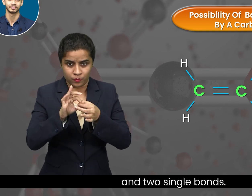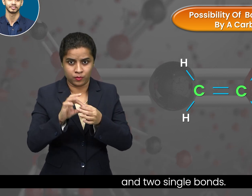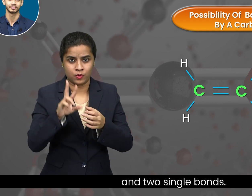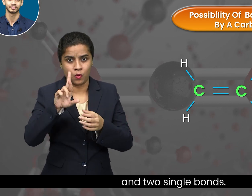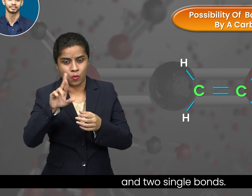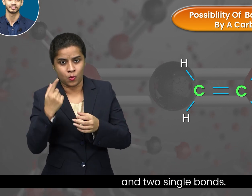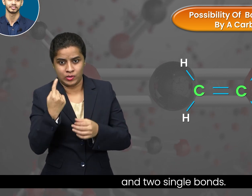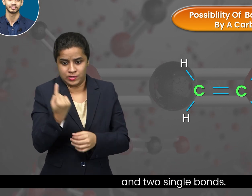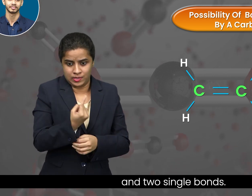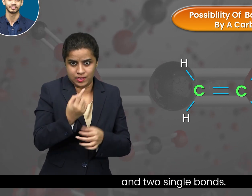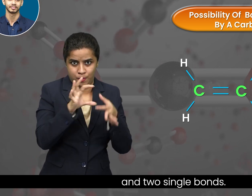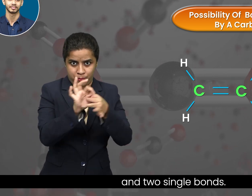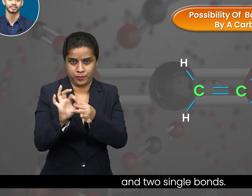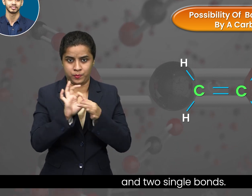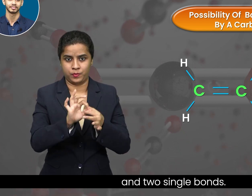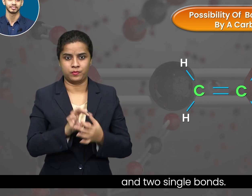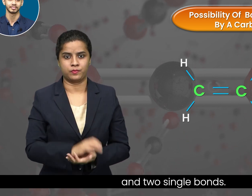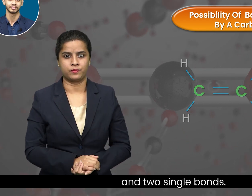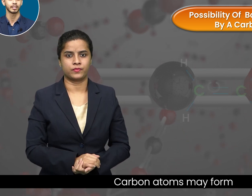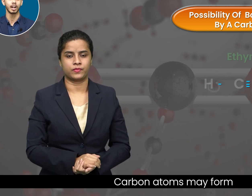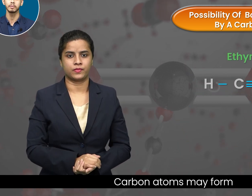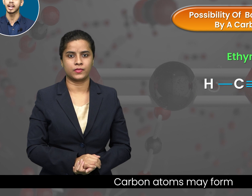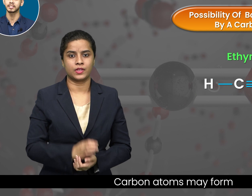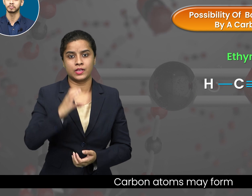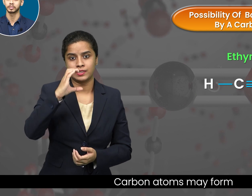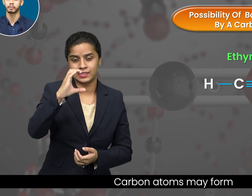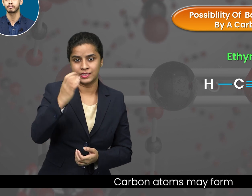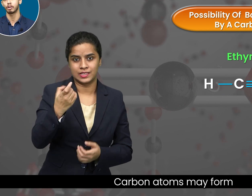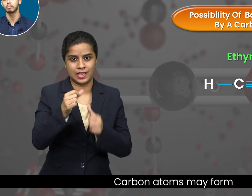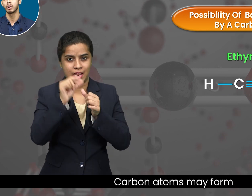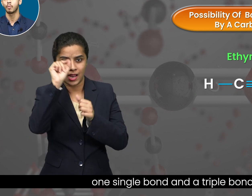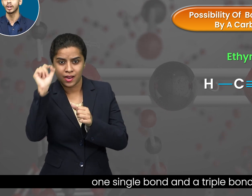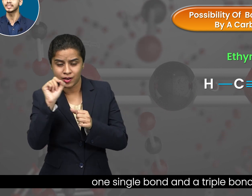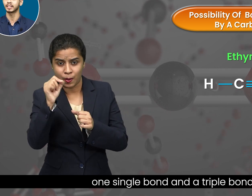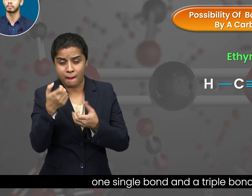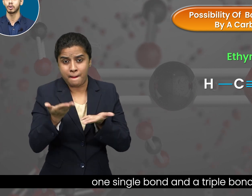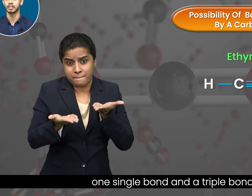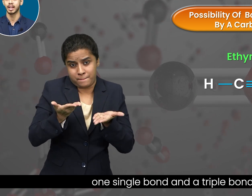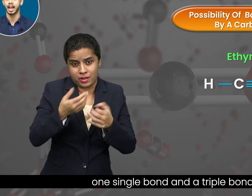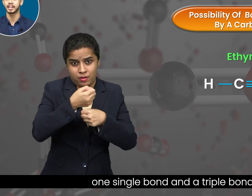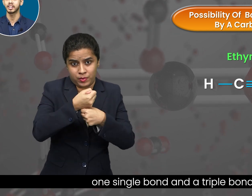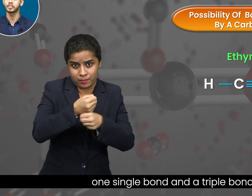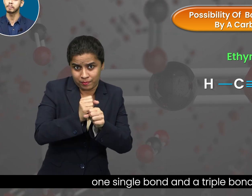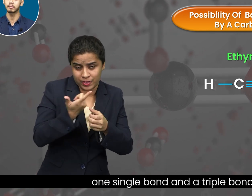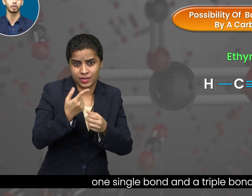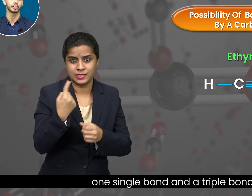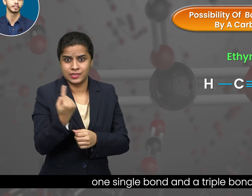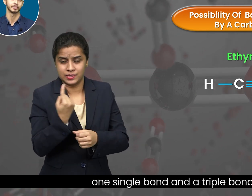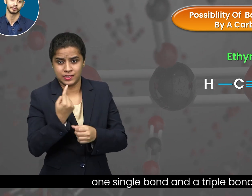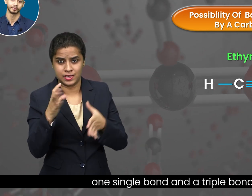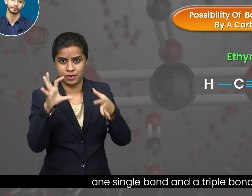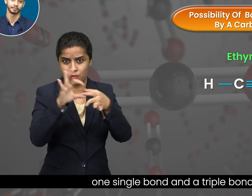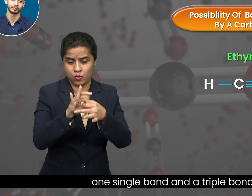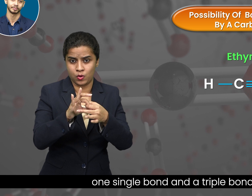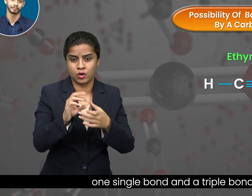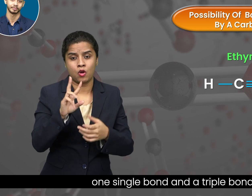Carbon atoms may form one single bond and a triple bond.